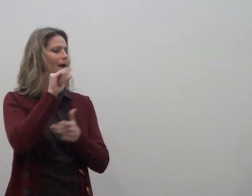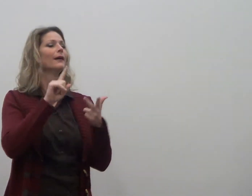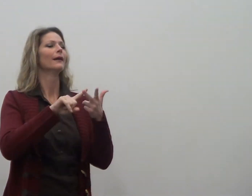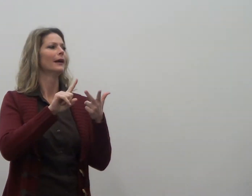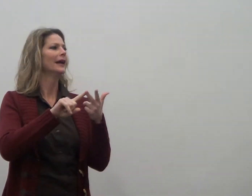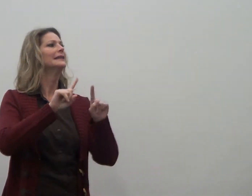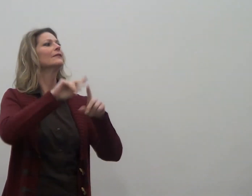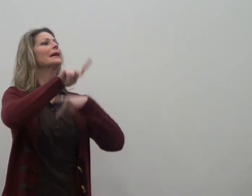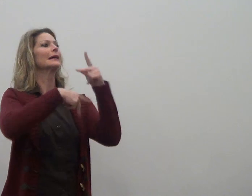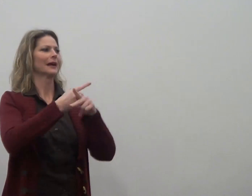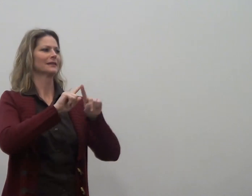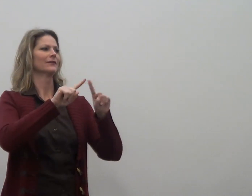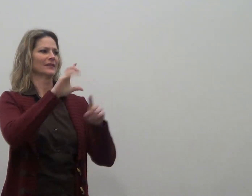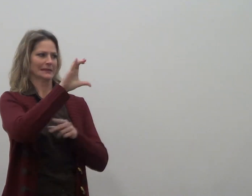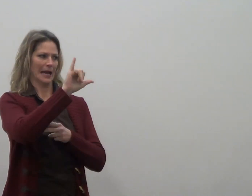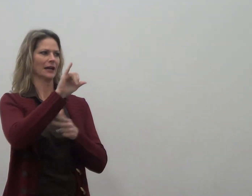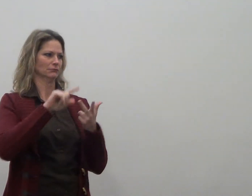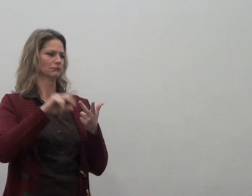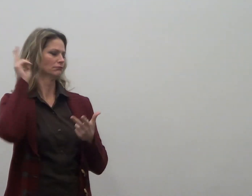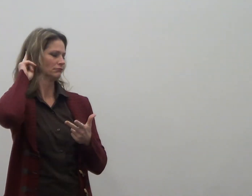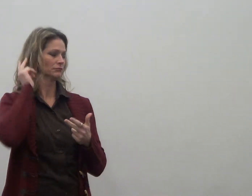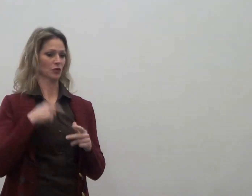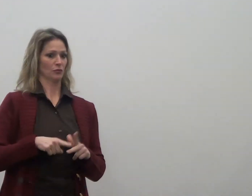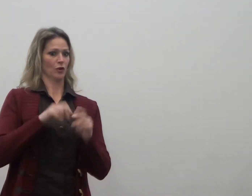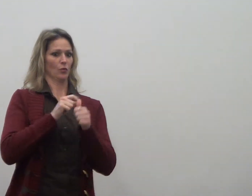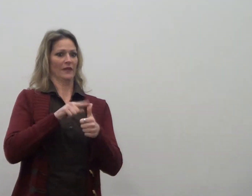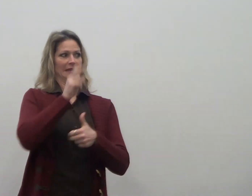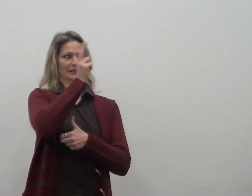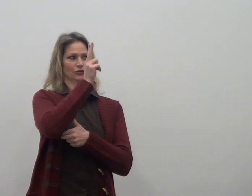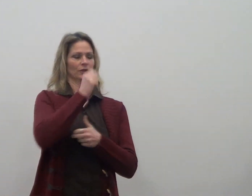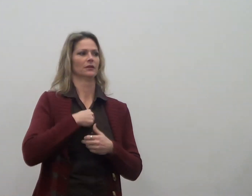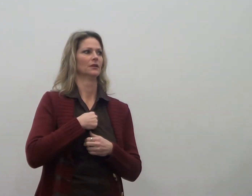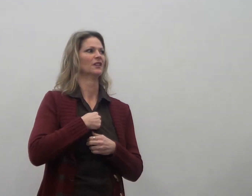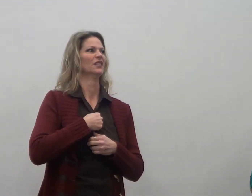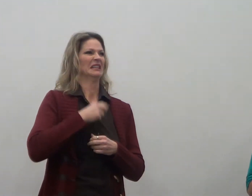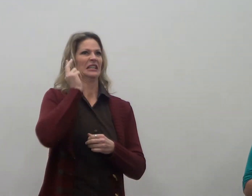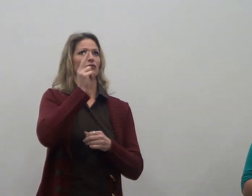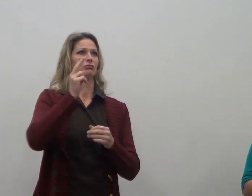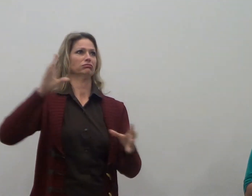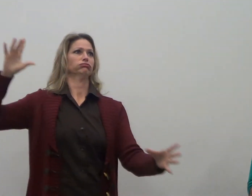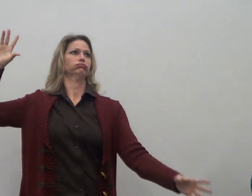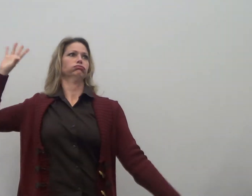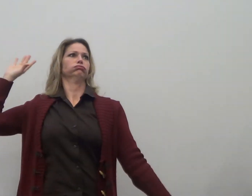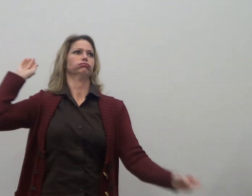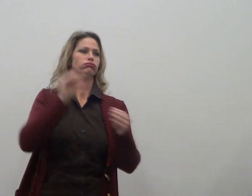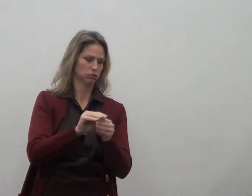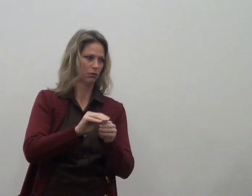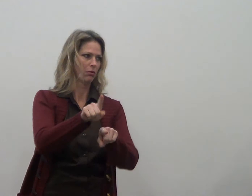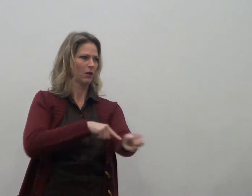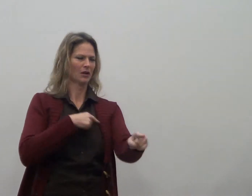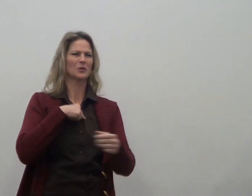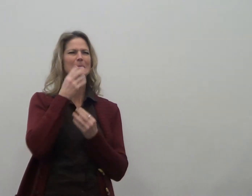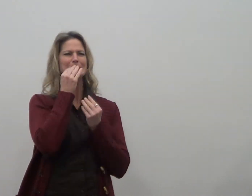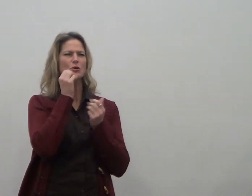implant. So I'm going to start off with the history. There's a long history, so I pick and choose what was the most important. Starting